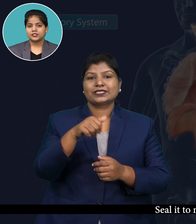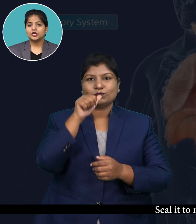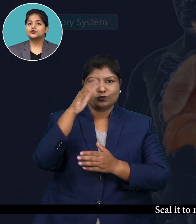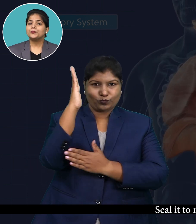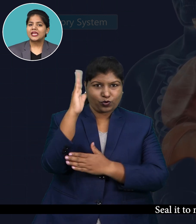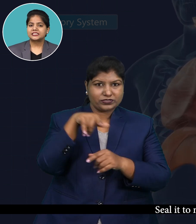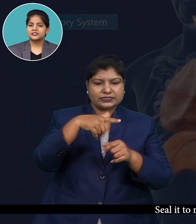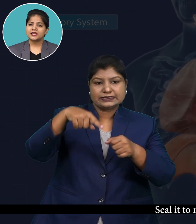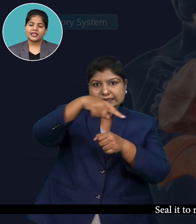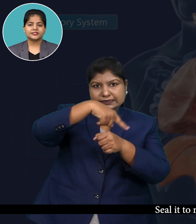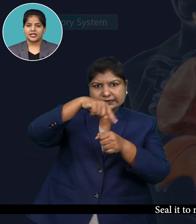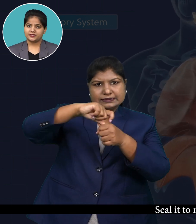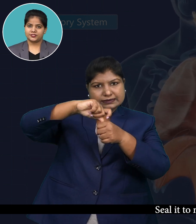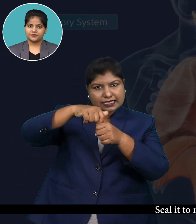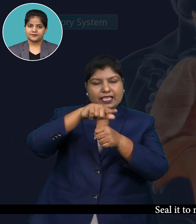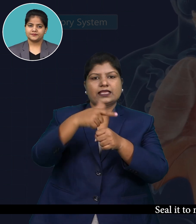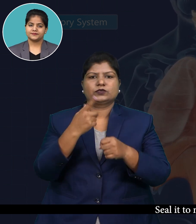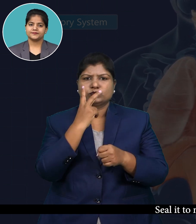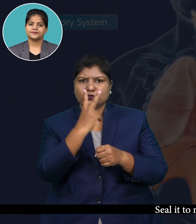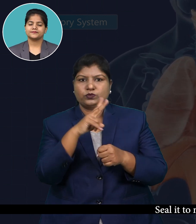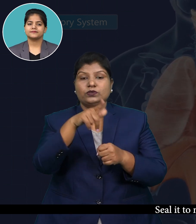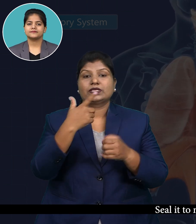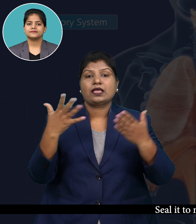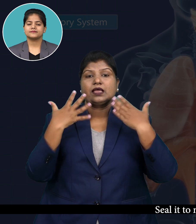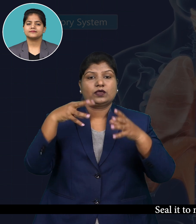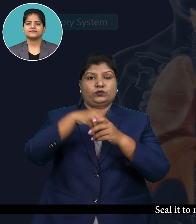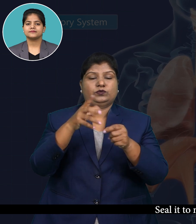Seal it to make it airtight.